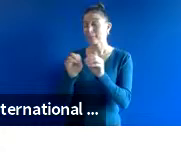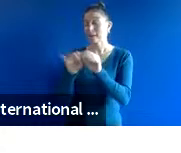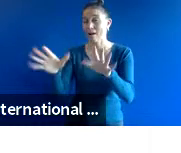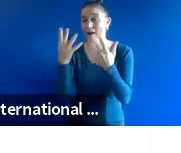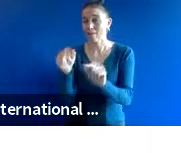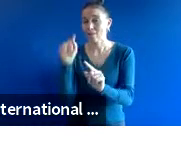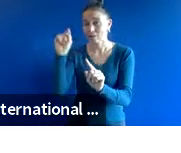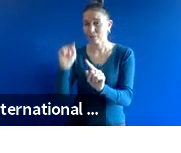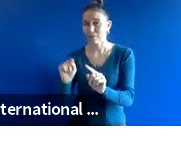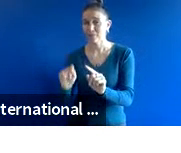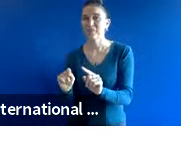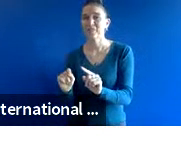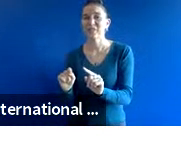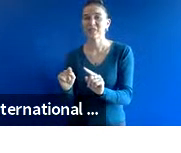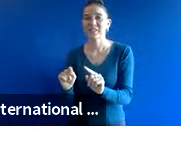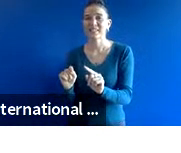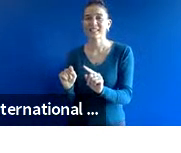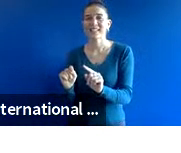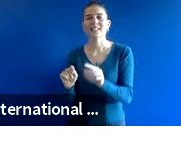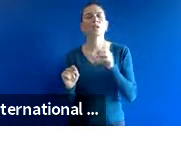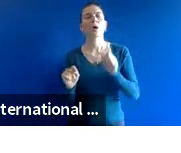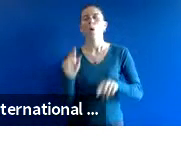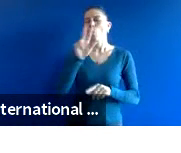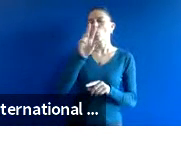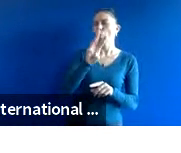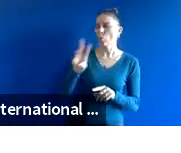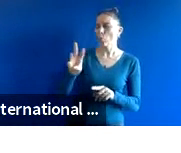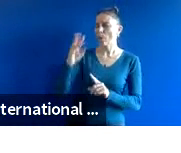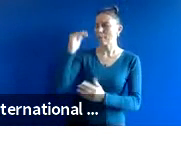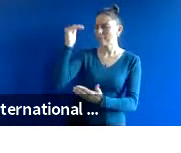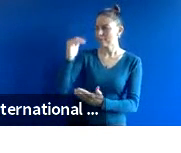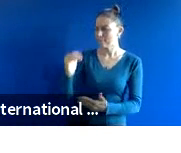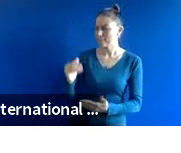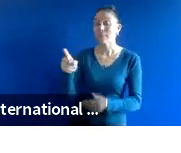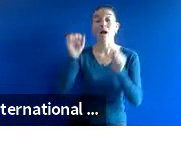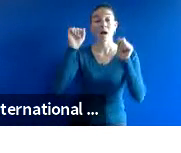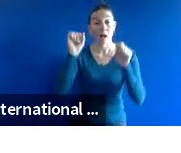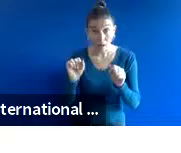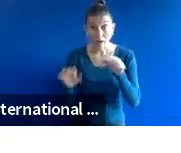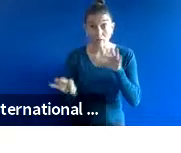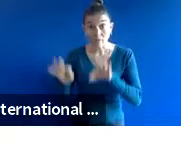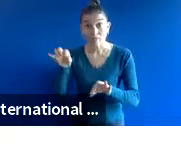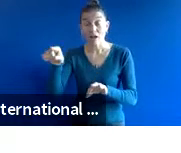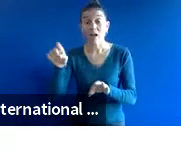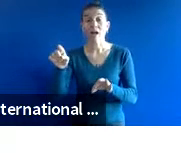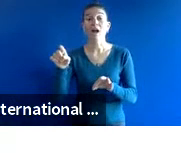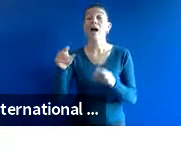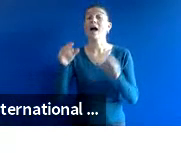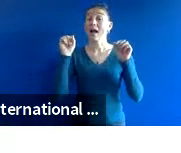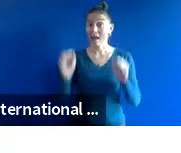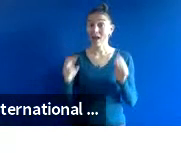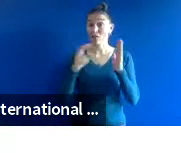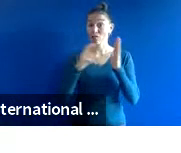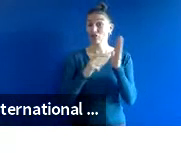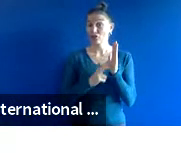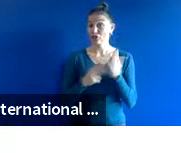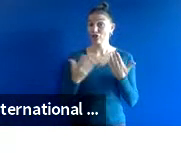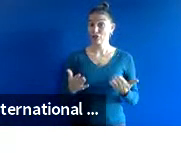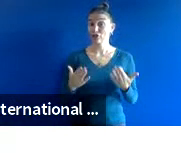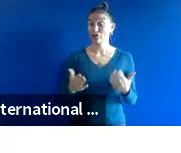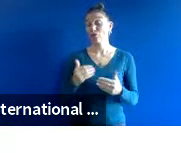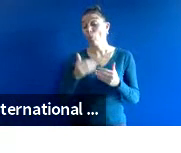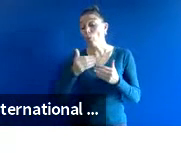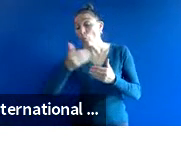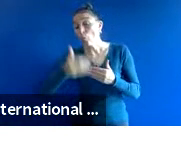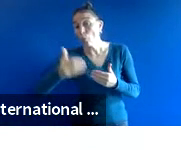Emma published it on the website. You can find more about the initiatives, and you can already register for the